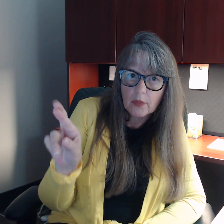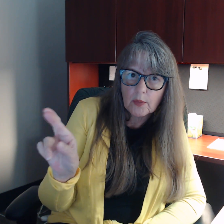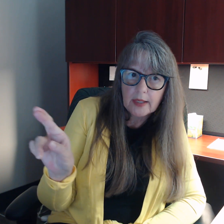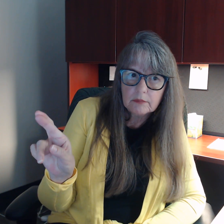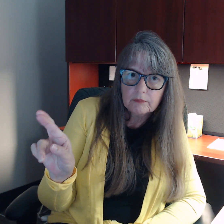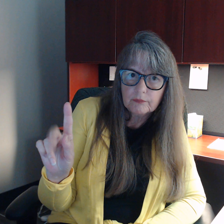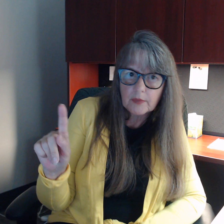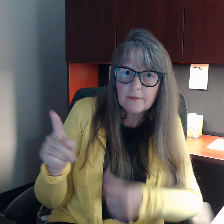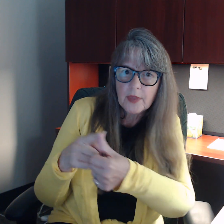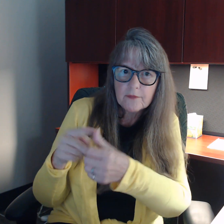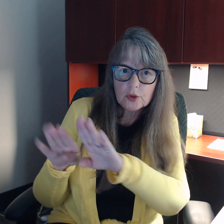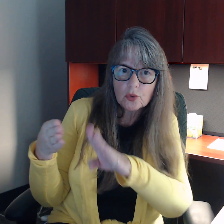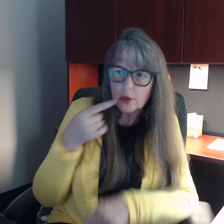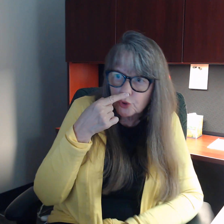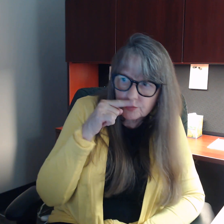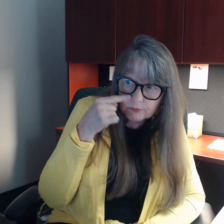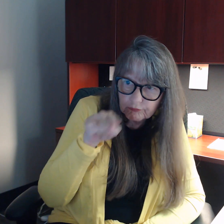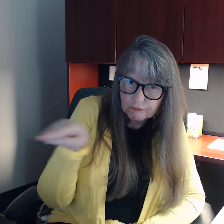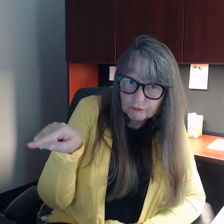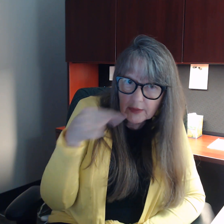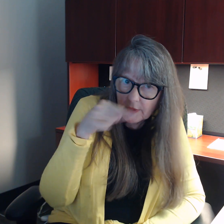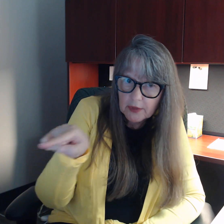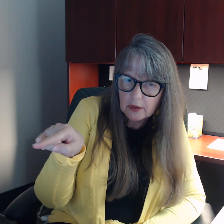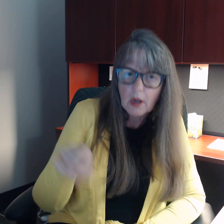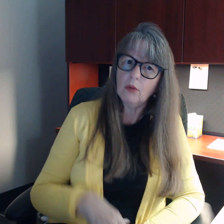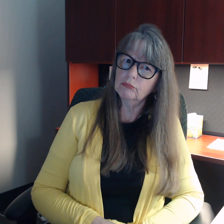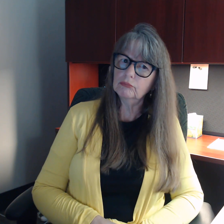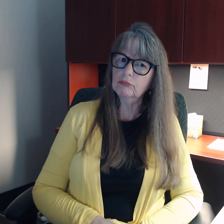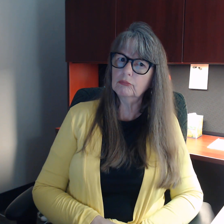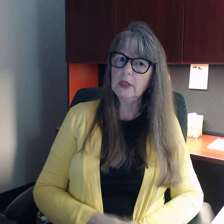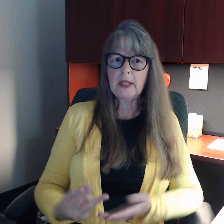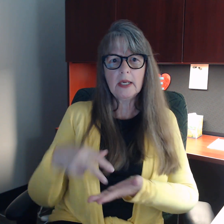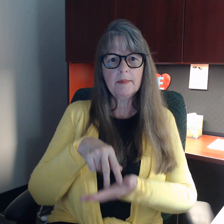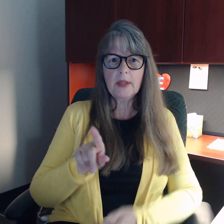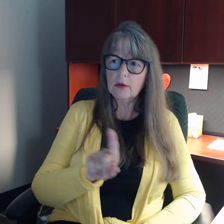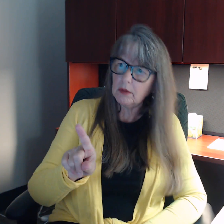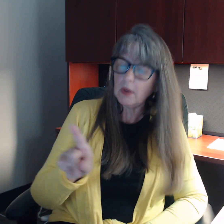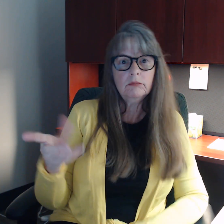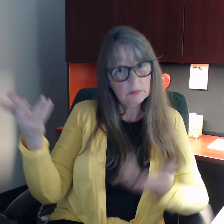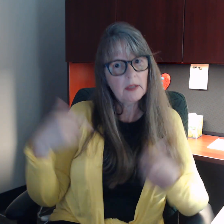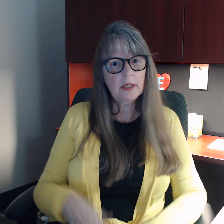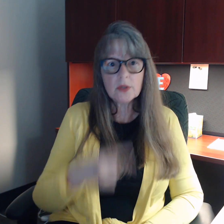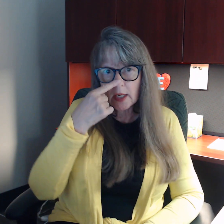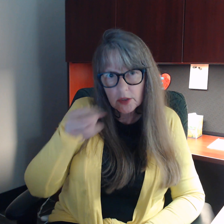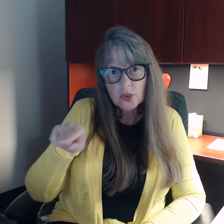right. That first door, just right there. Oh, and they get up and they go, oh, yeah, it is just right